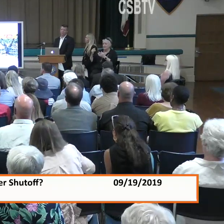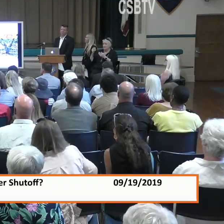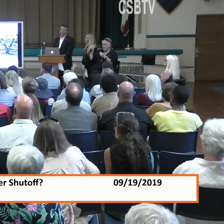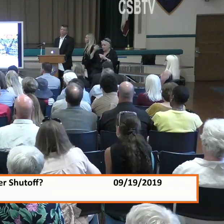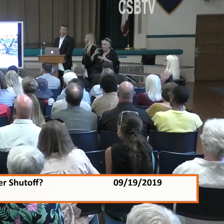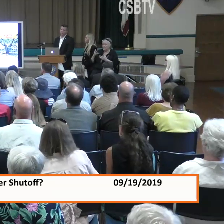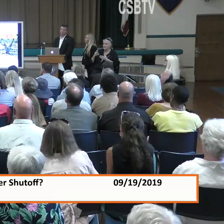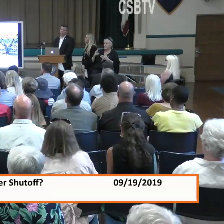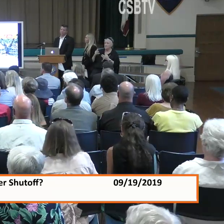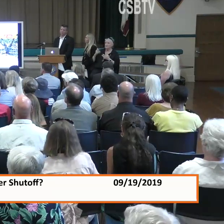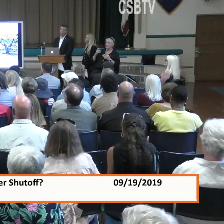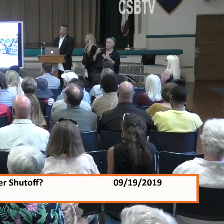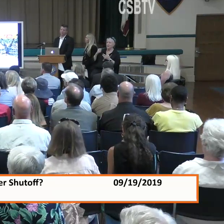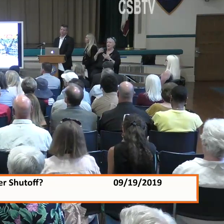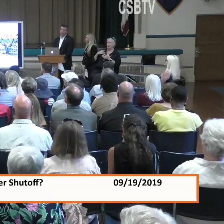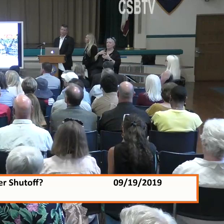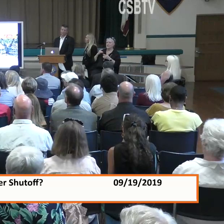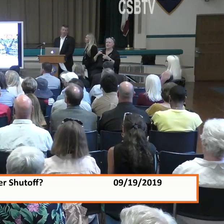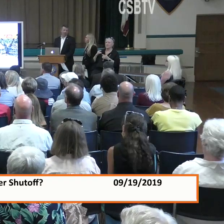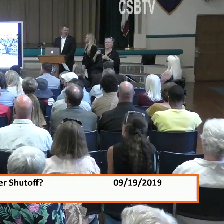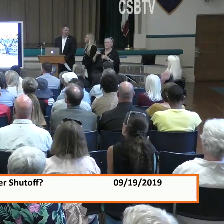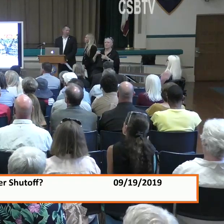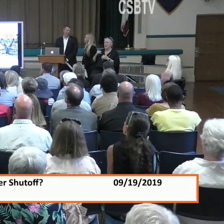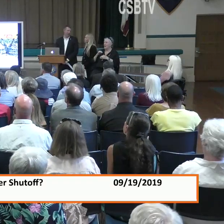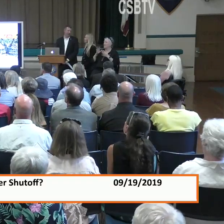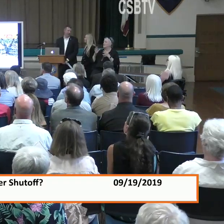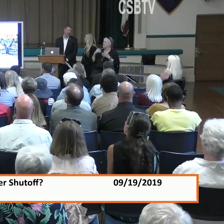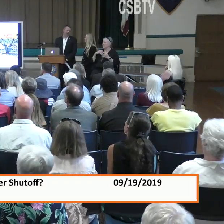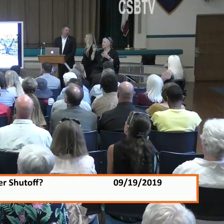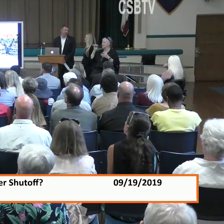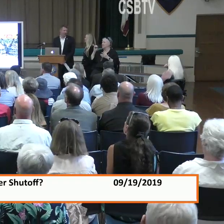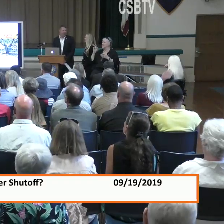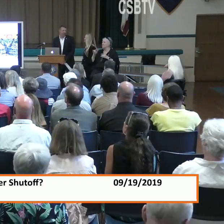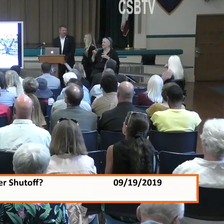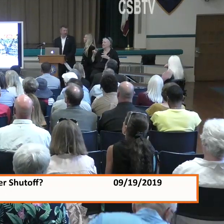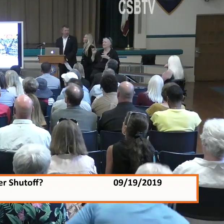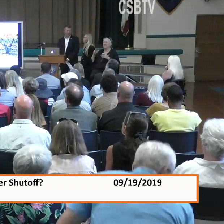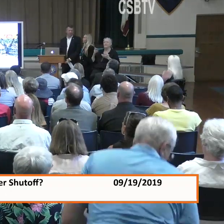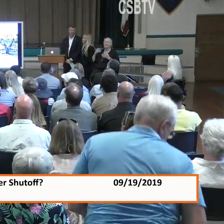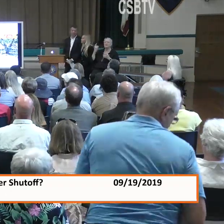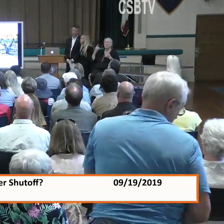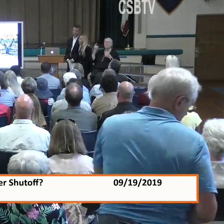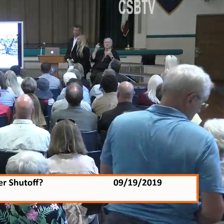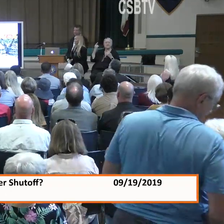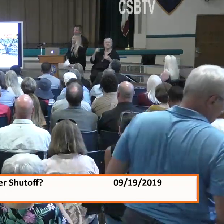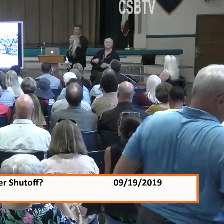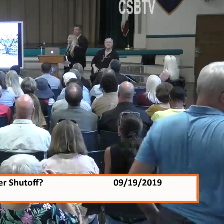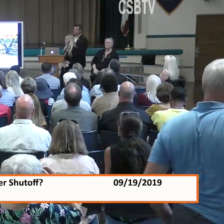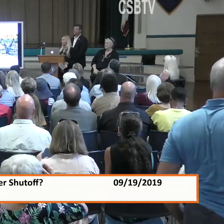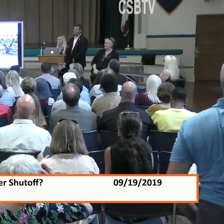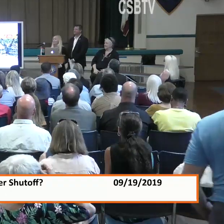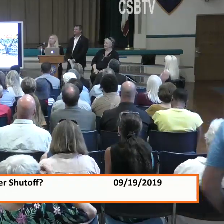information. So I'd like to, I obviously have an opinion, but maybe that's already been considered by you guys.